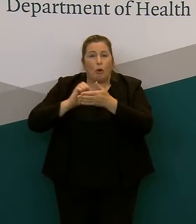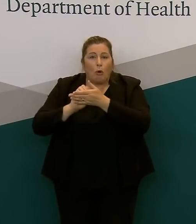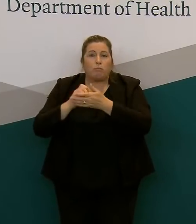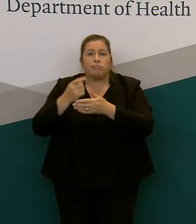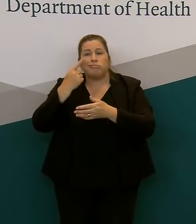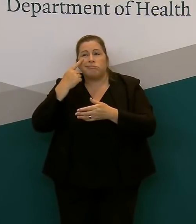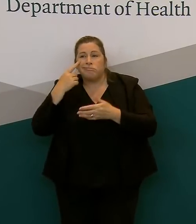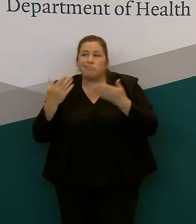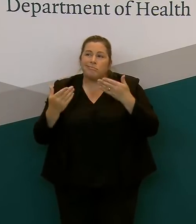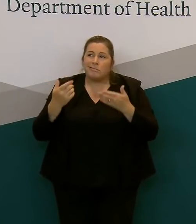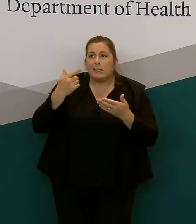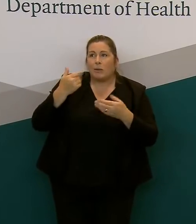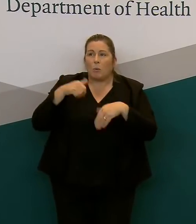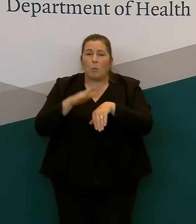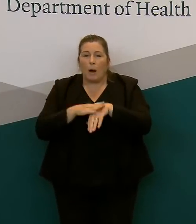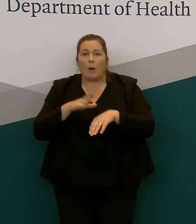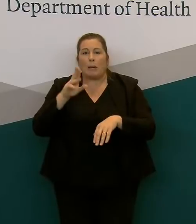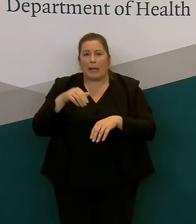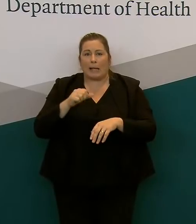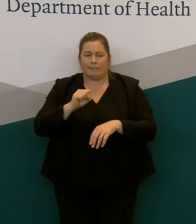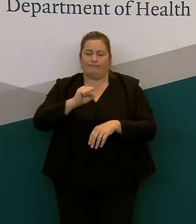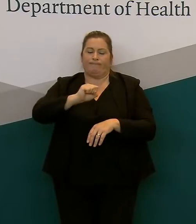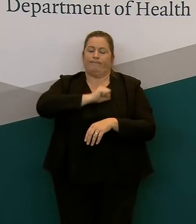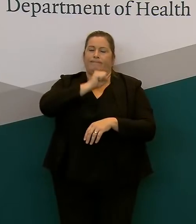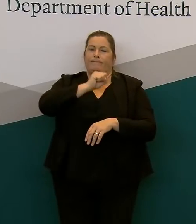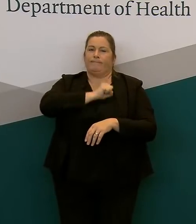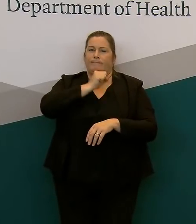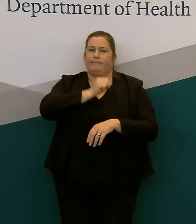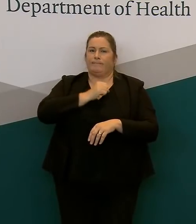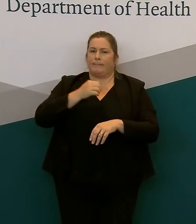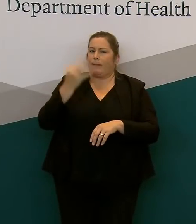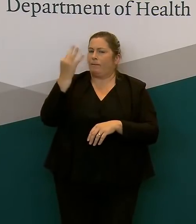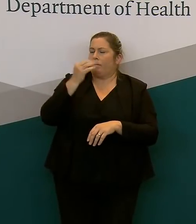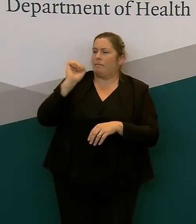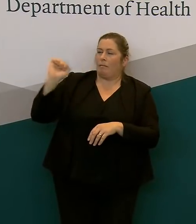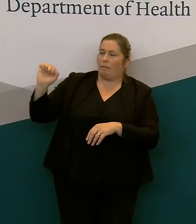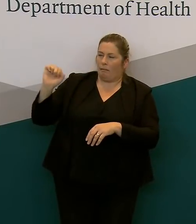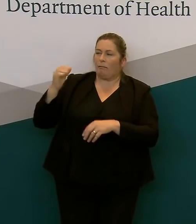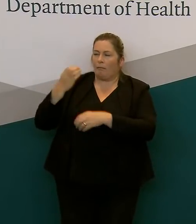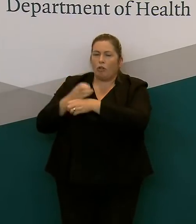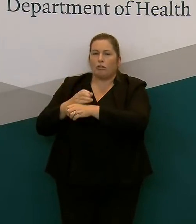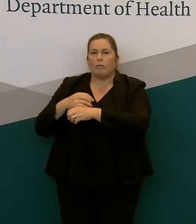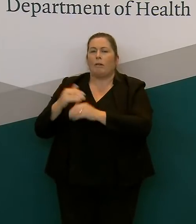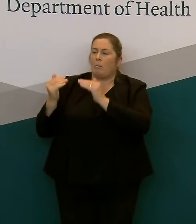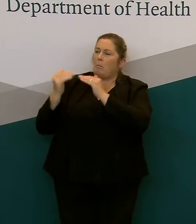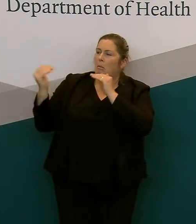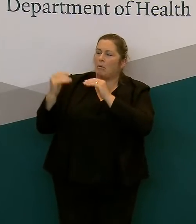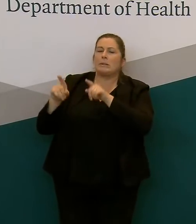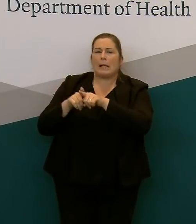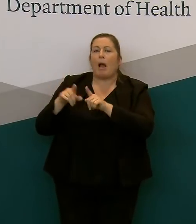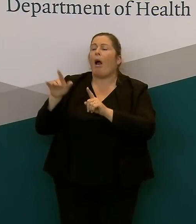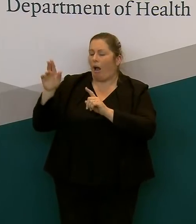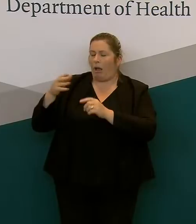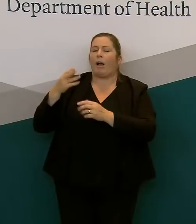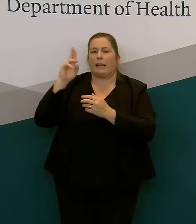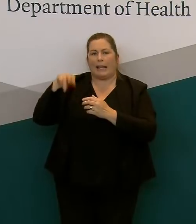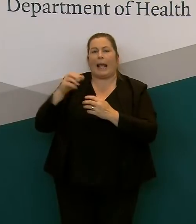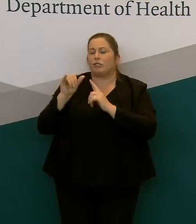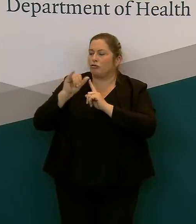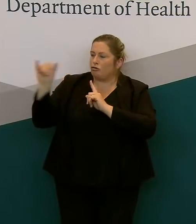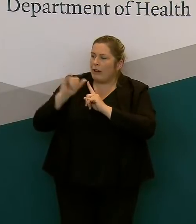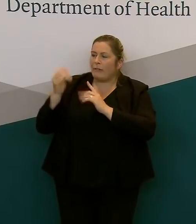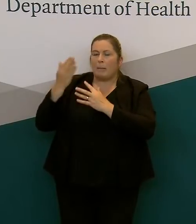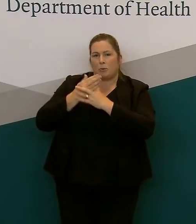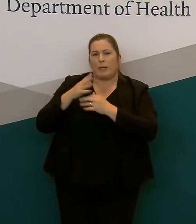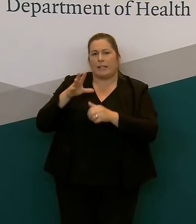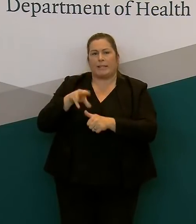think we can assure ourselves in relation to the low risks of it that we could actually see airline